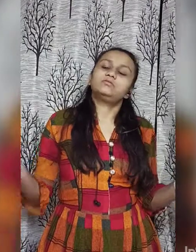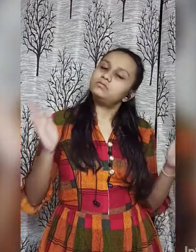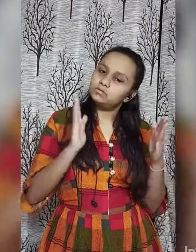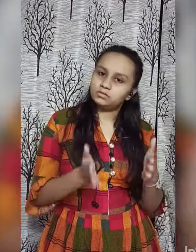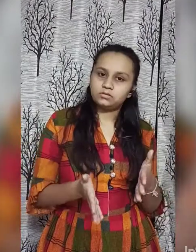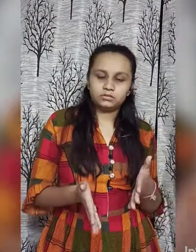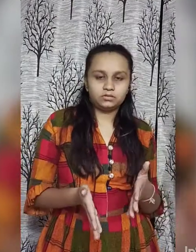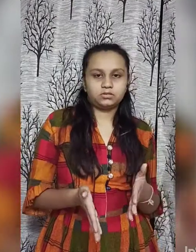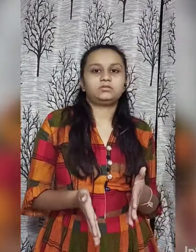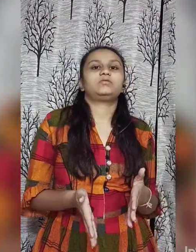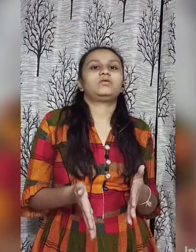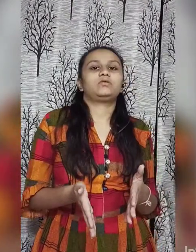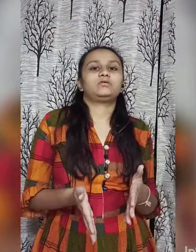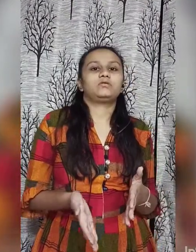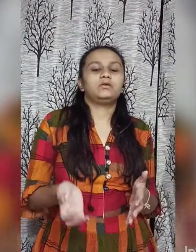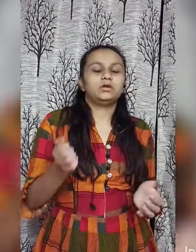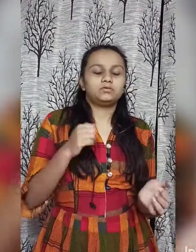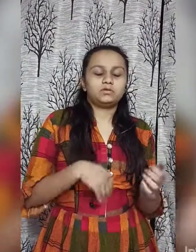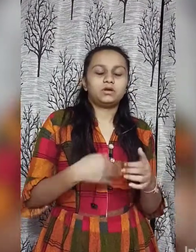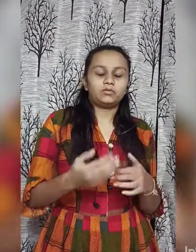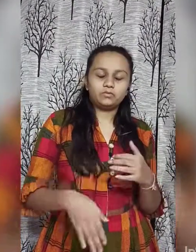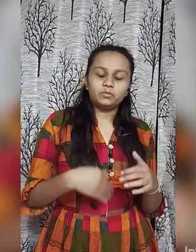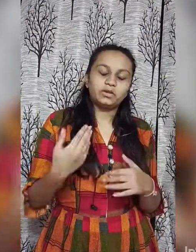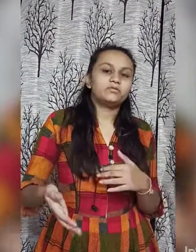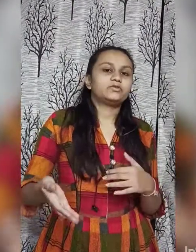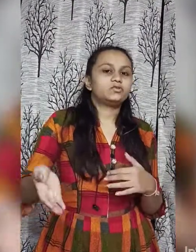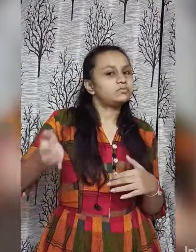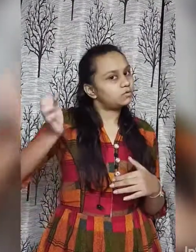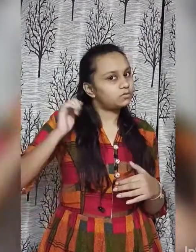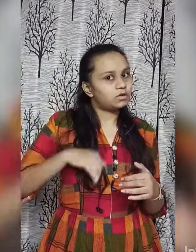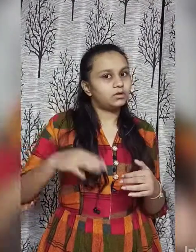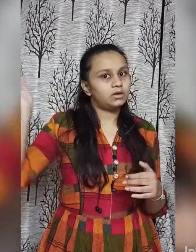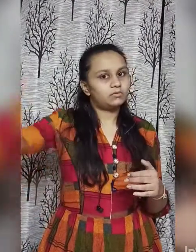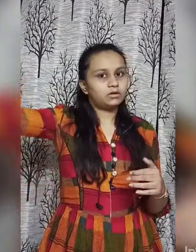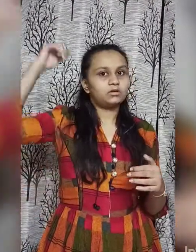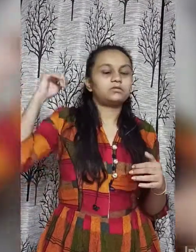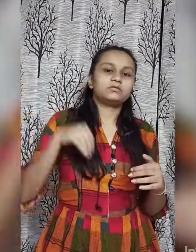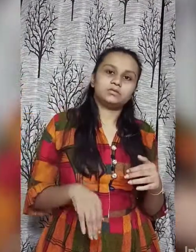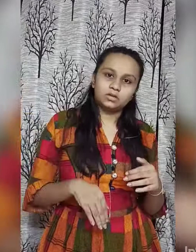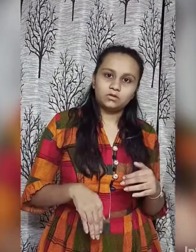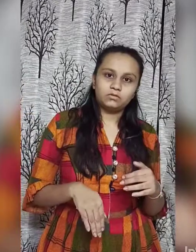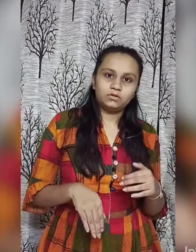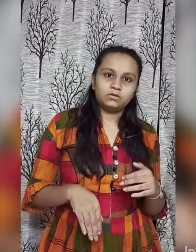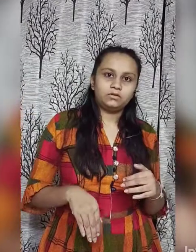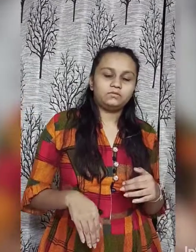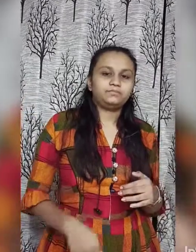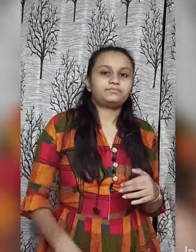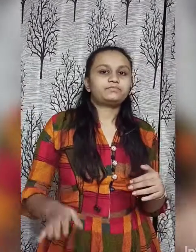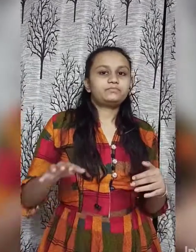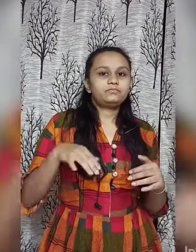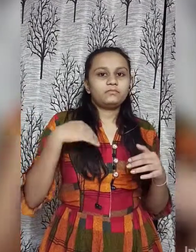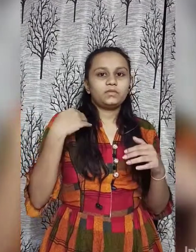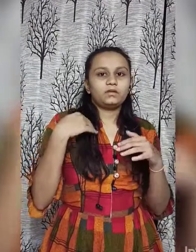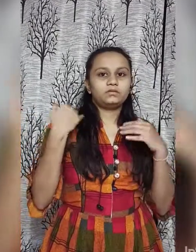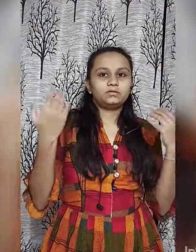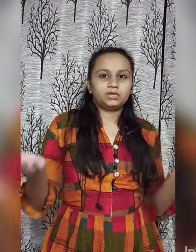demand of product is arrived, and we will have to manufacture that when the product is created.